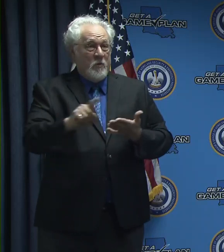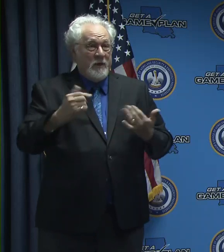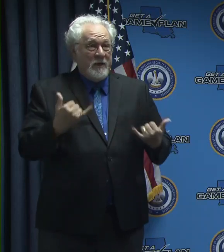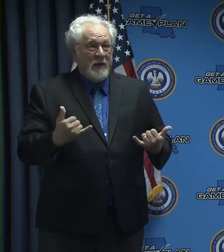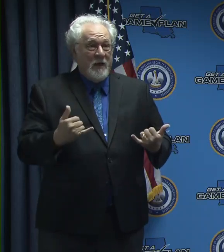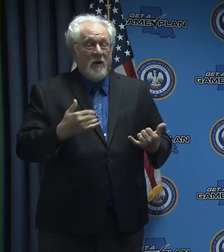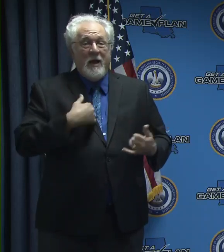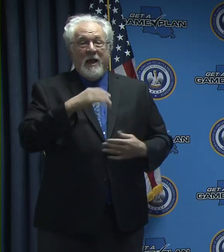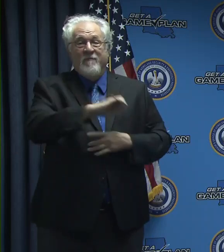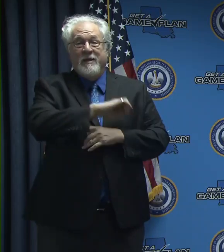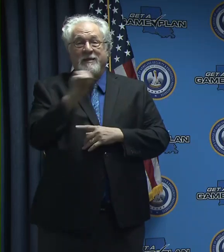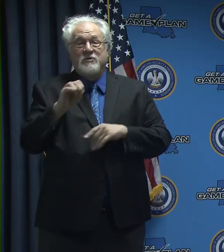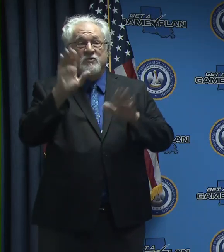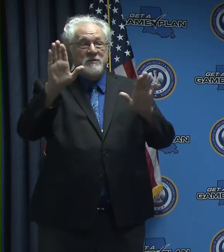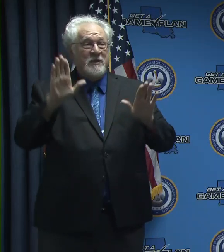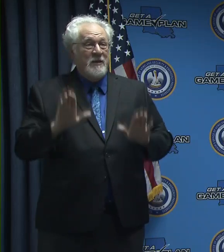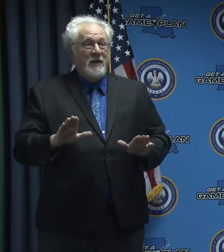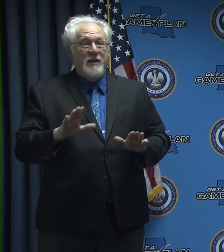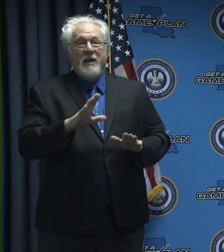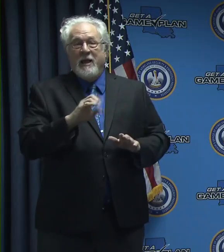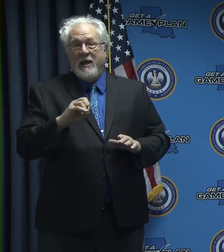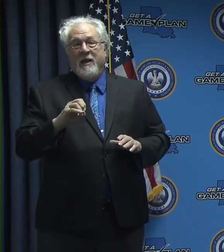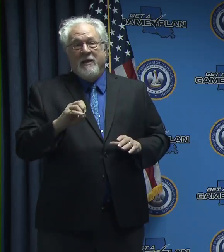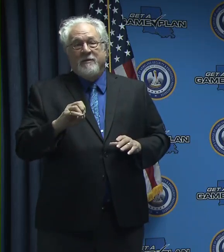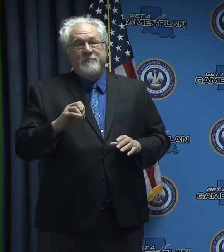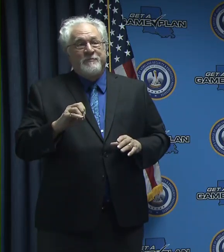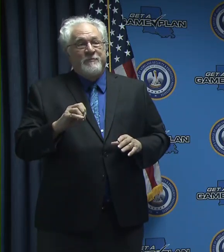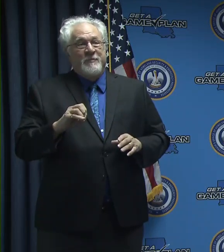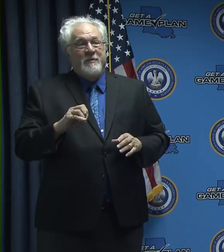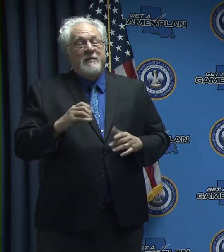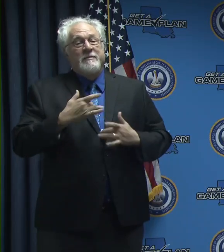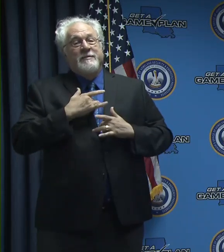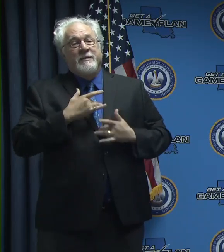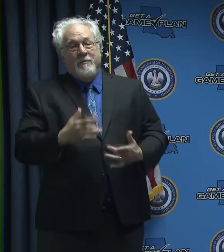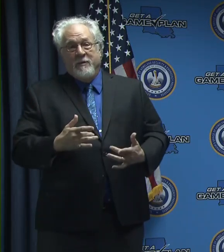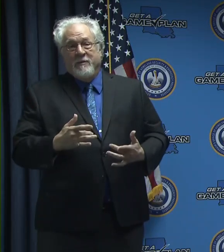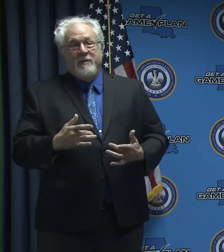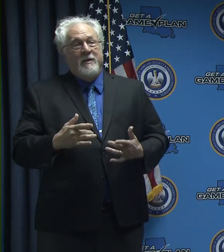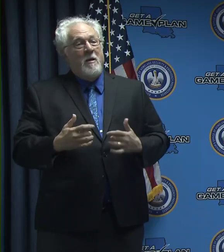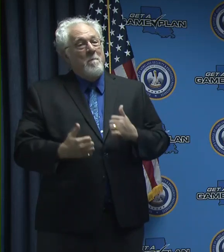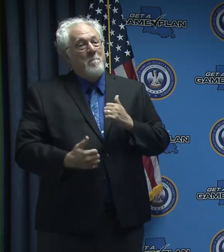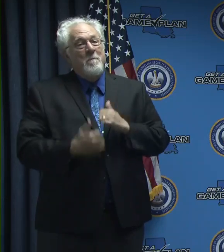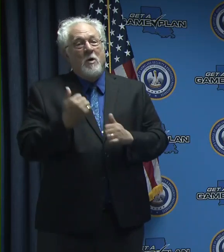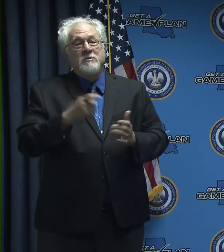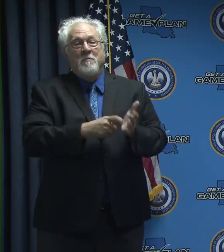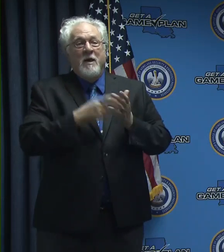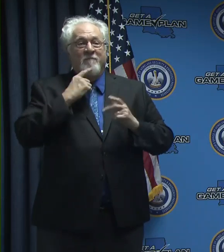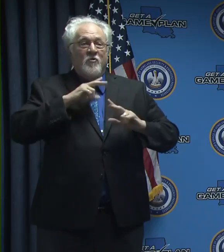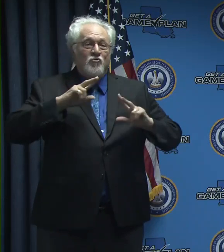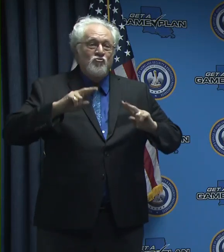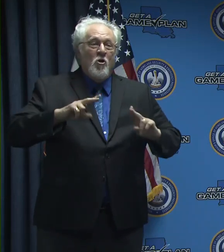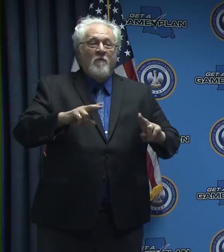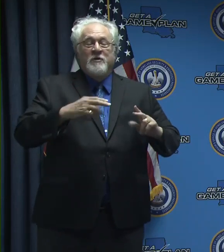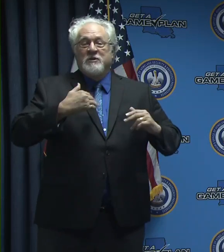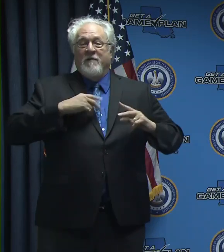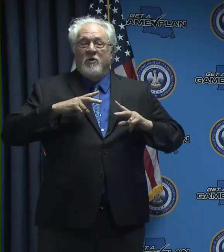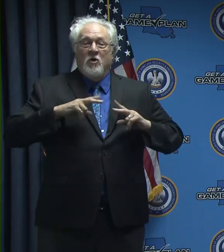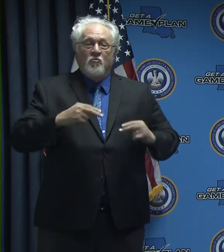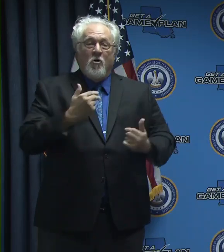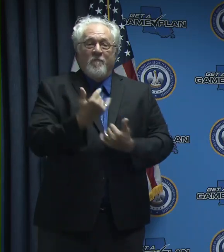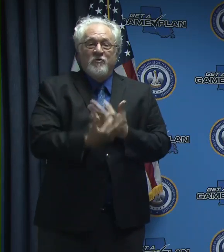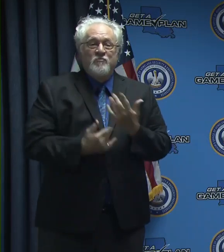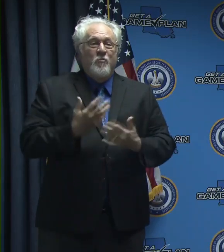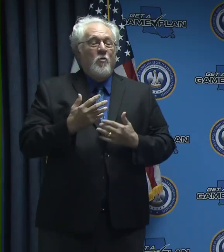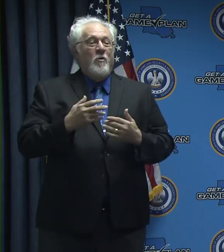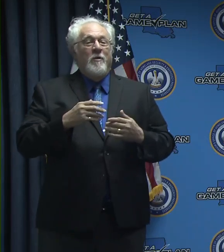have Easter Sunday, and I think this is when typically there's the most demand for crawfish, and you're having the crawfish balls and